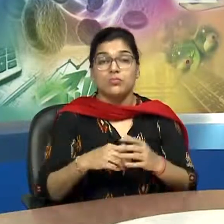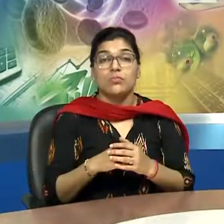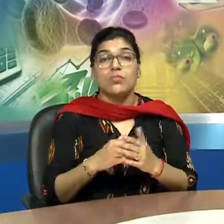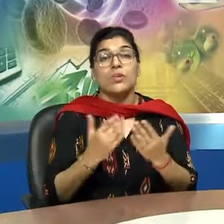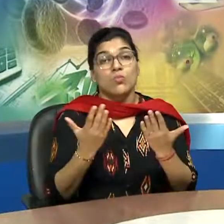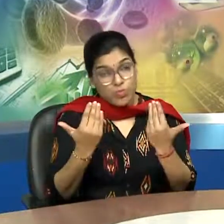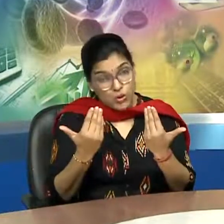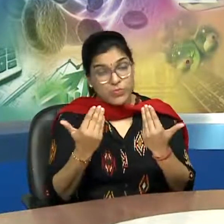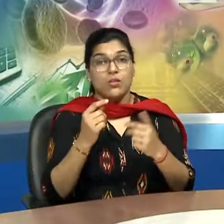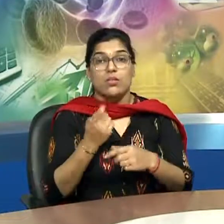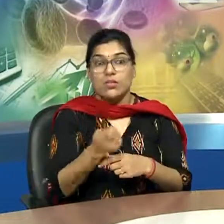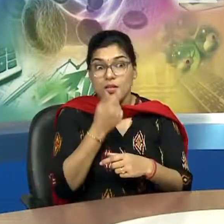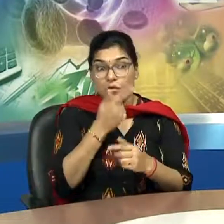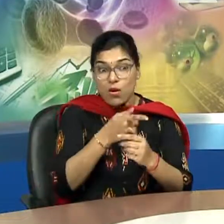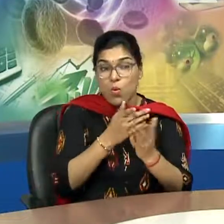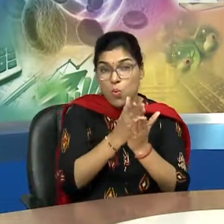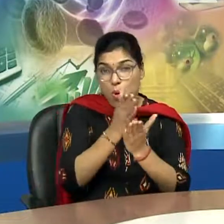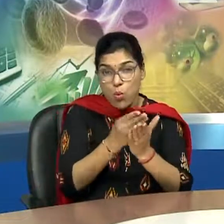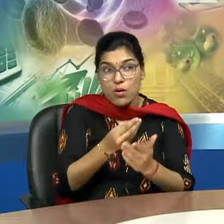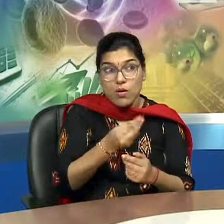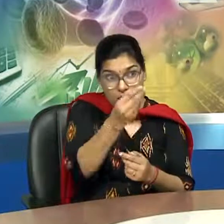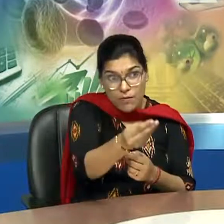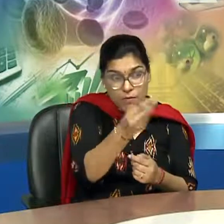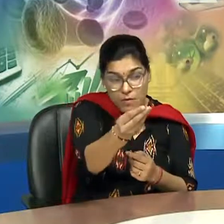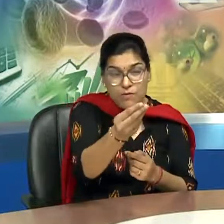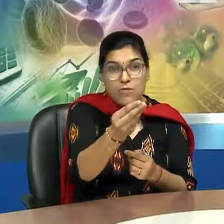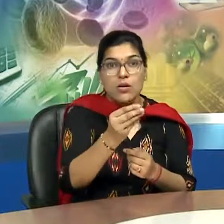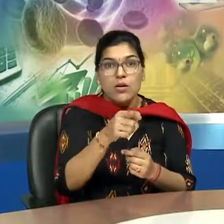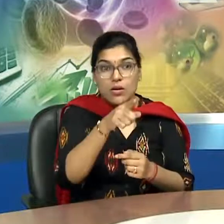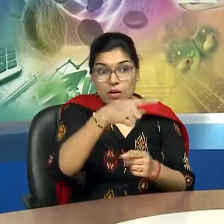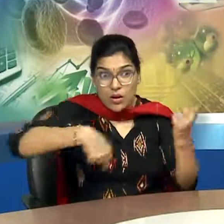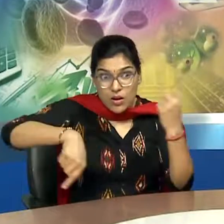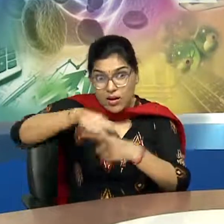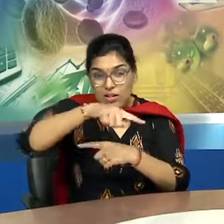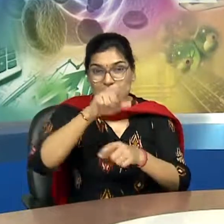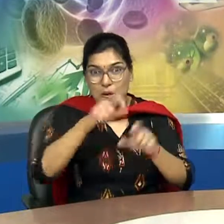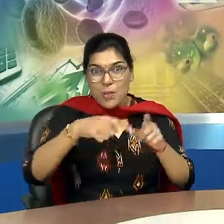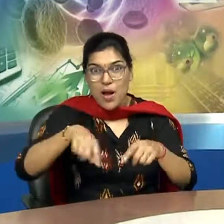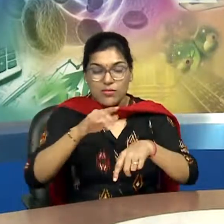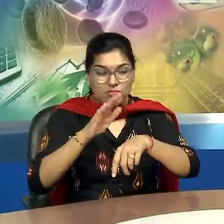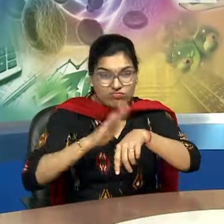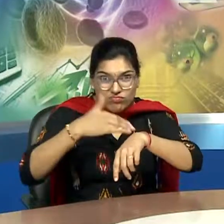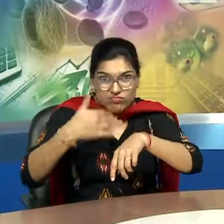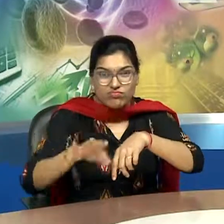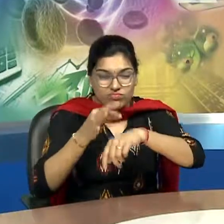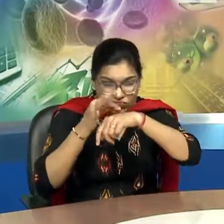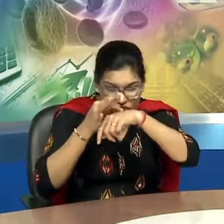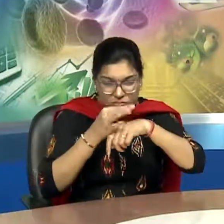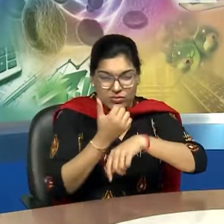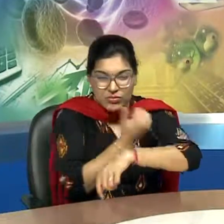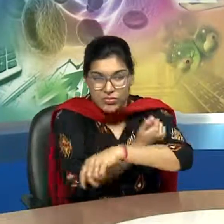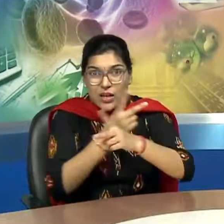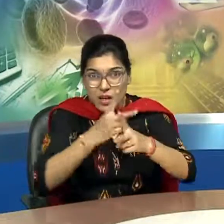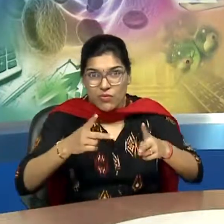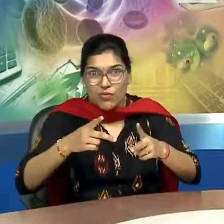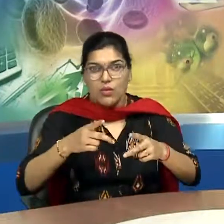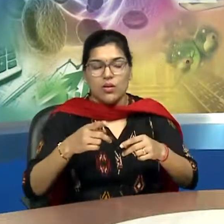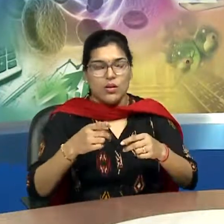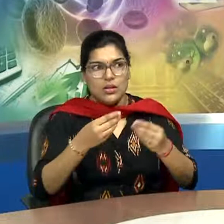for different individual. If one medicine is working on one person, then it may not